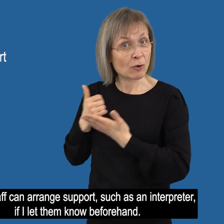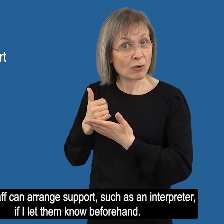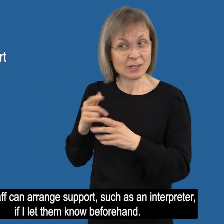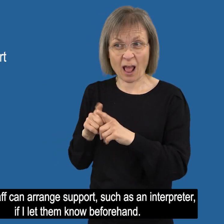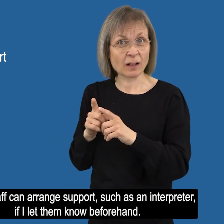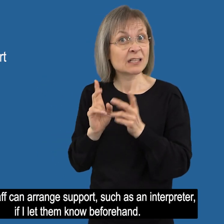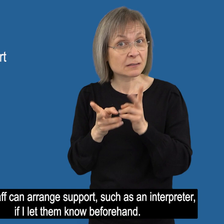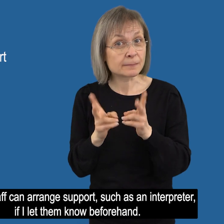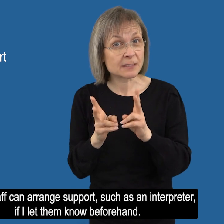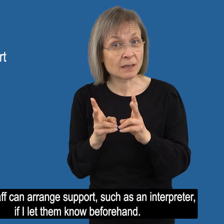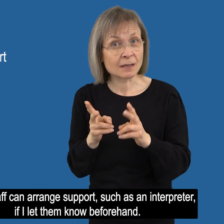www.gov.scot/publications/guidance-provision-equipment-support-using-equipment/.